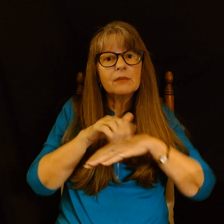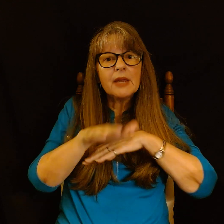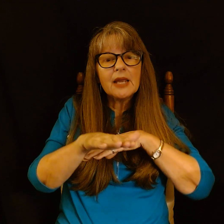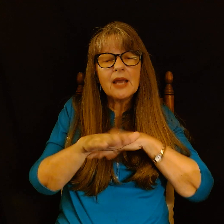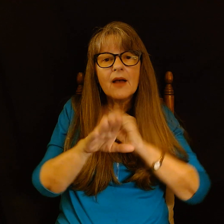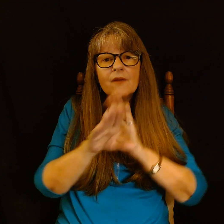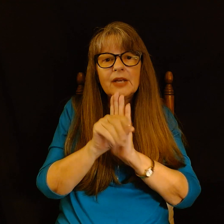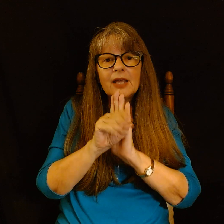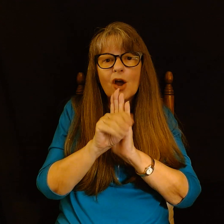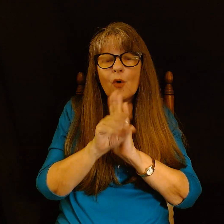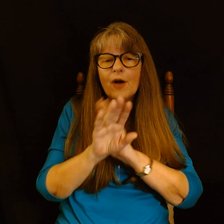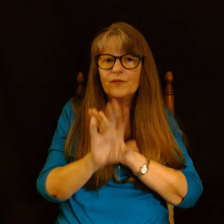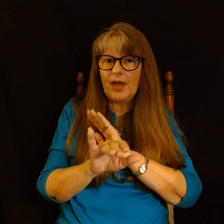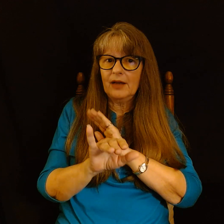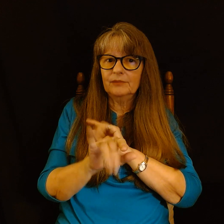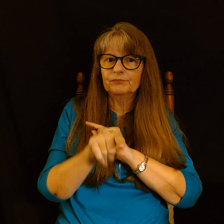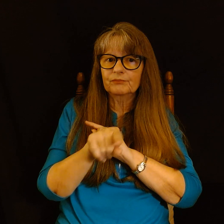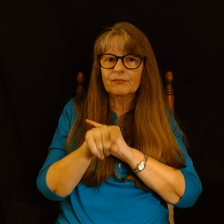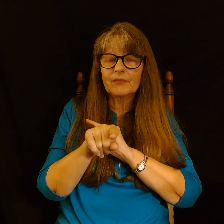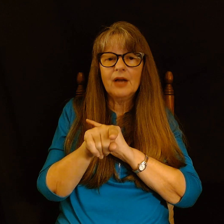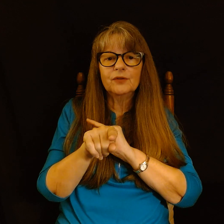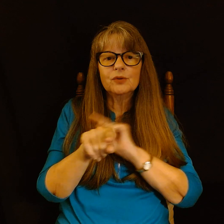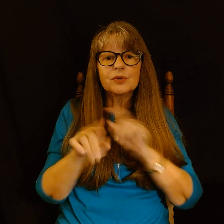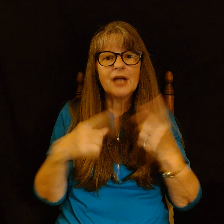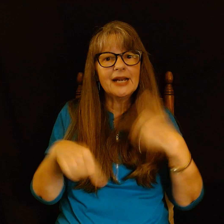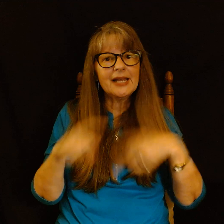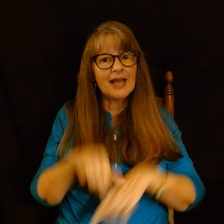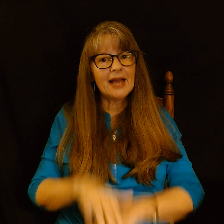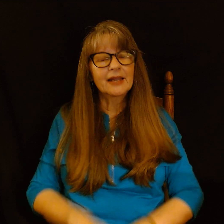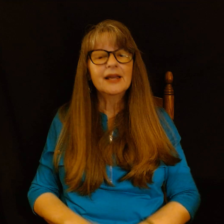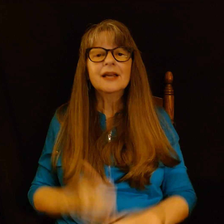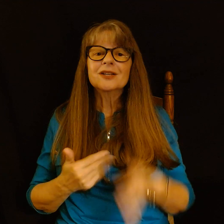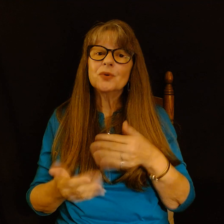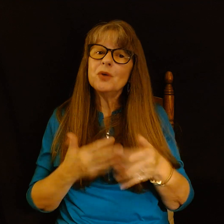me a video of you signing that. So